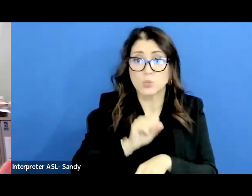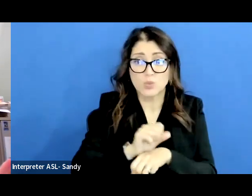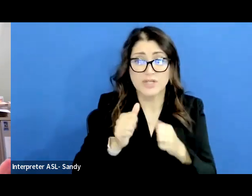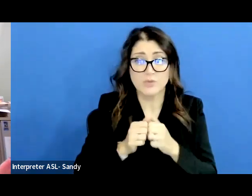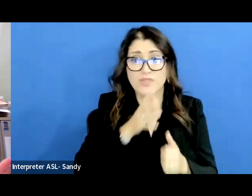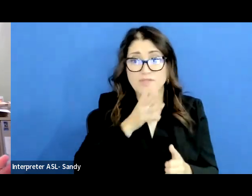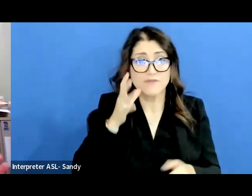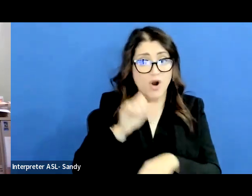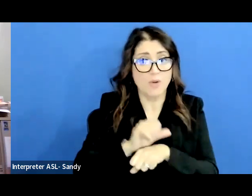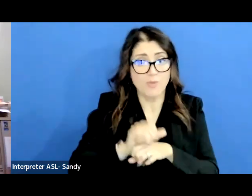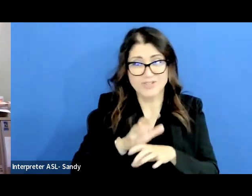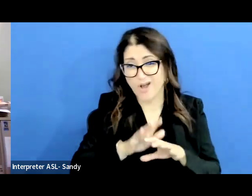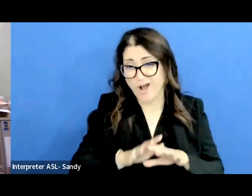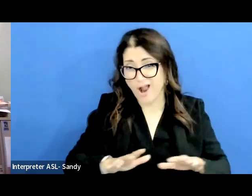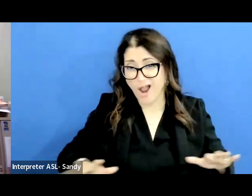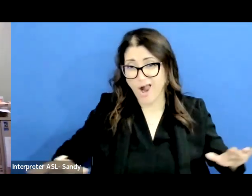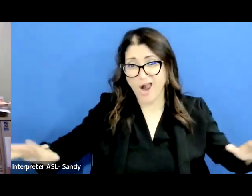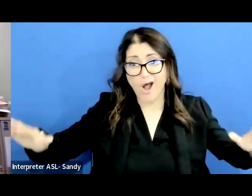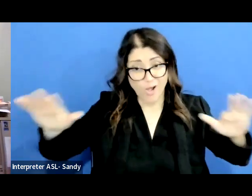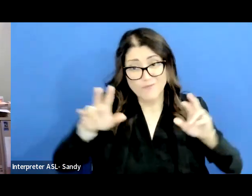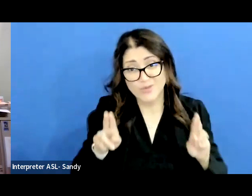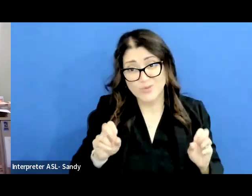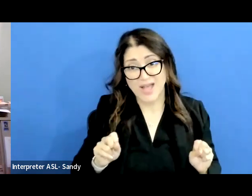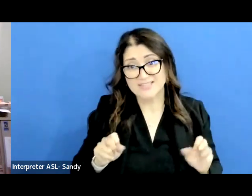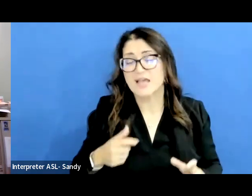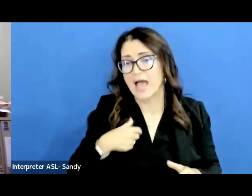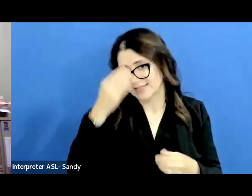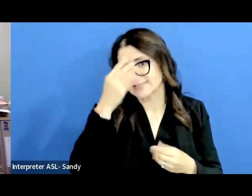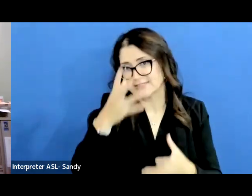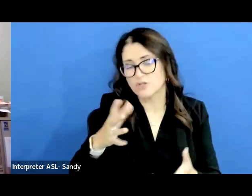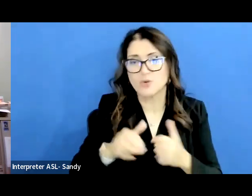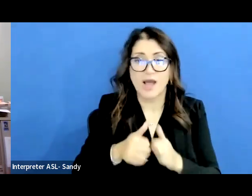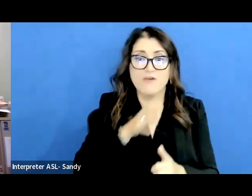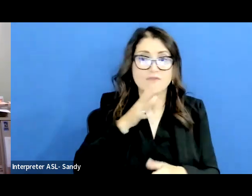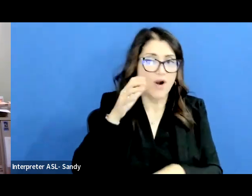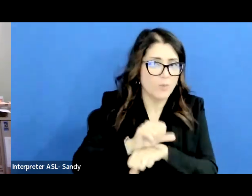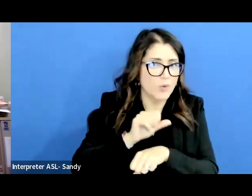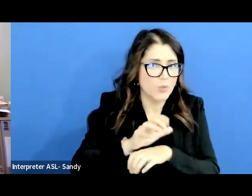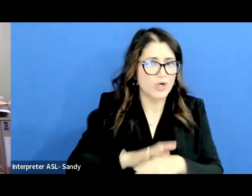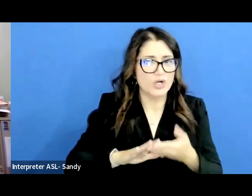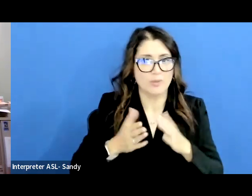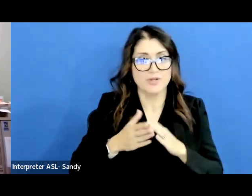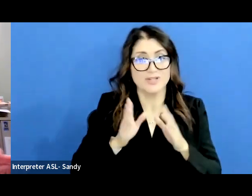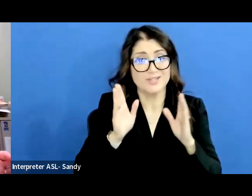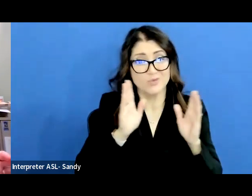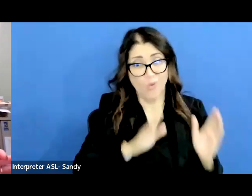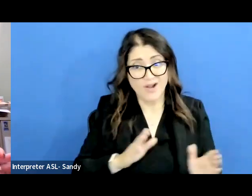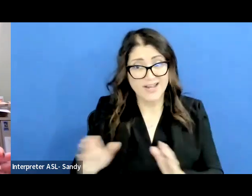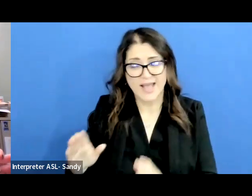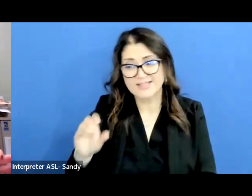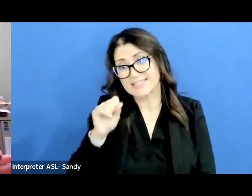United States, I can tell you, like, the way farm worker communities are organized in